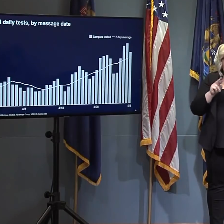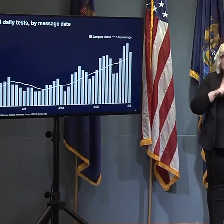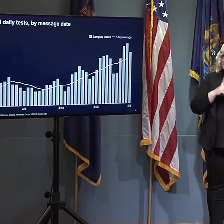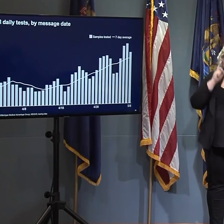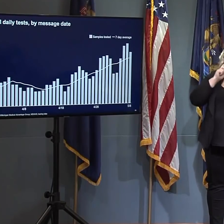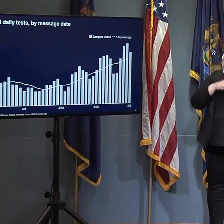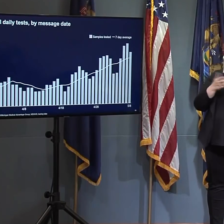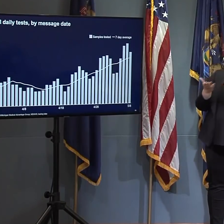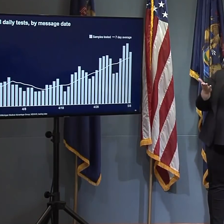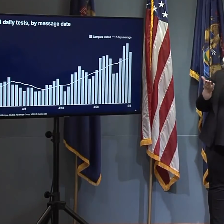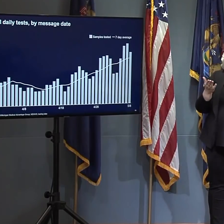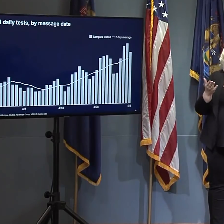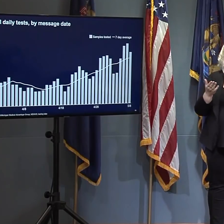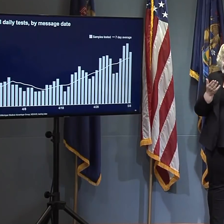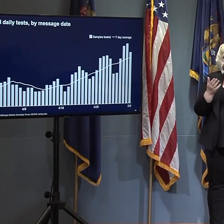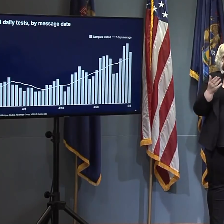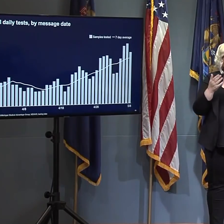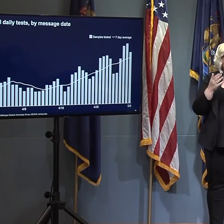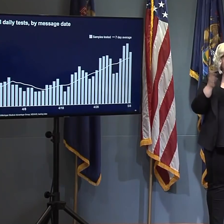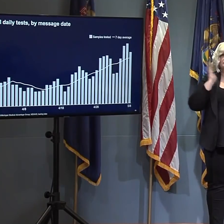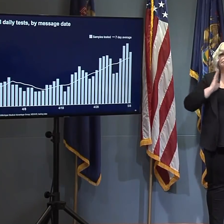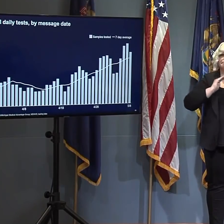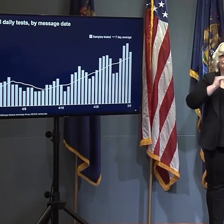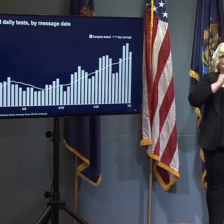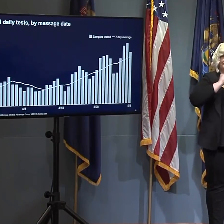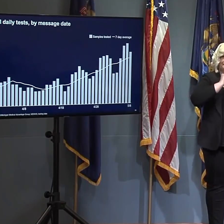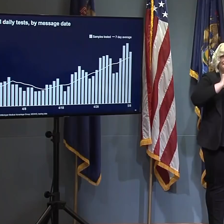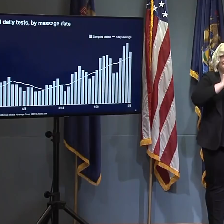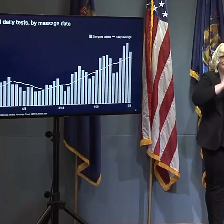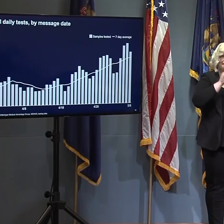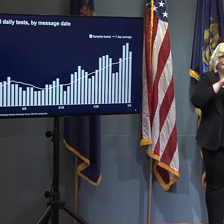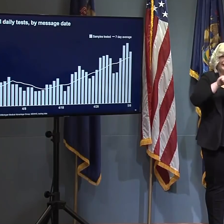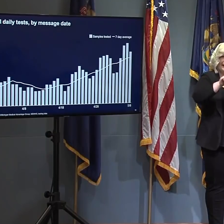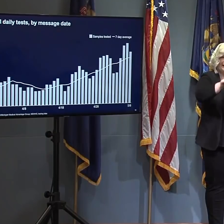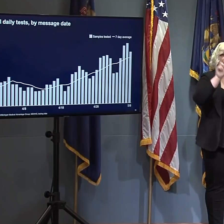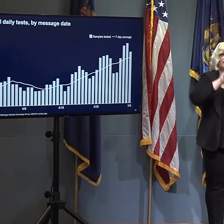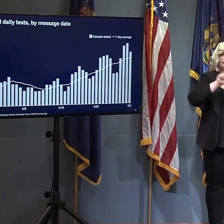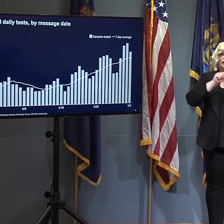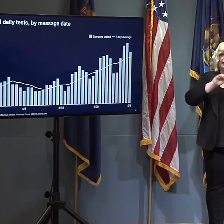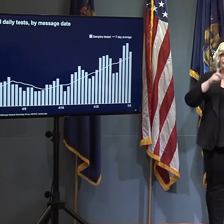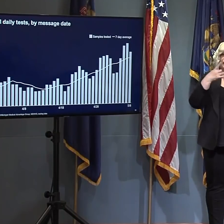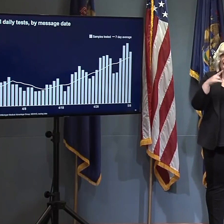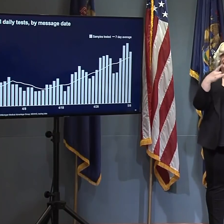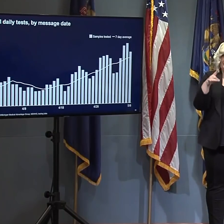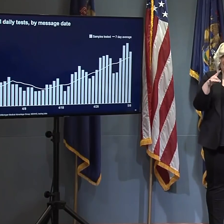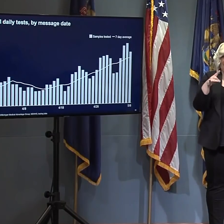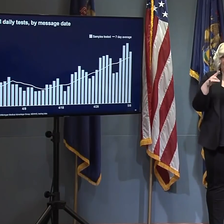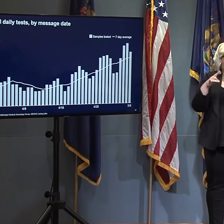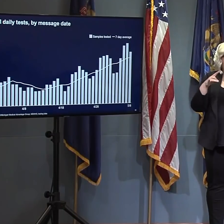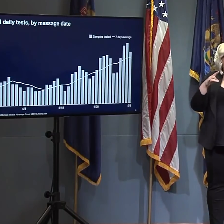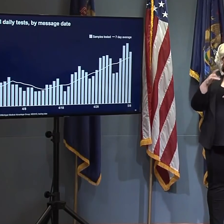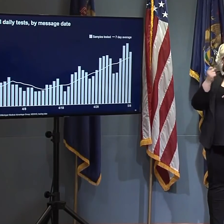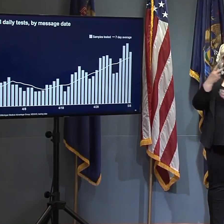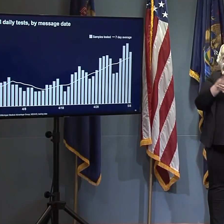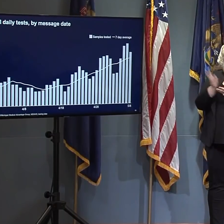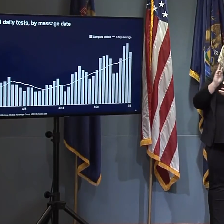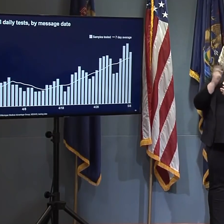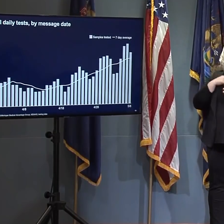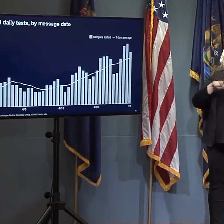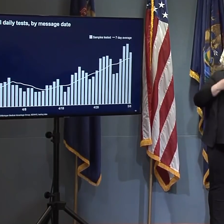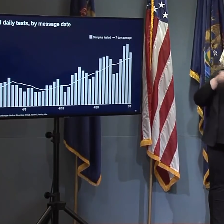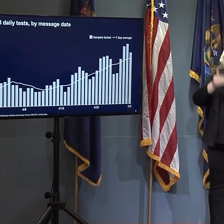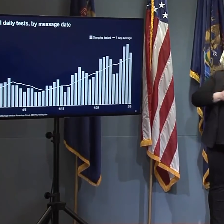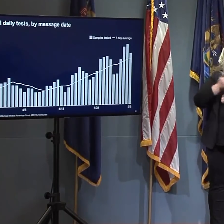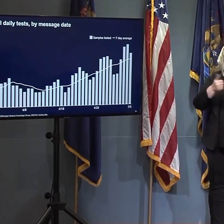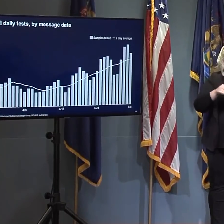see, we had a pretty flat line until about the 18th of April. We implemented this process about 2 weeks ago, and you can